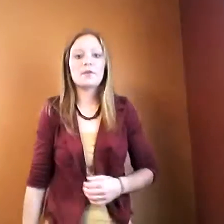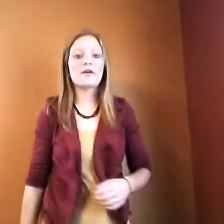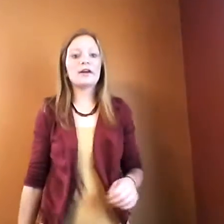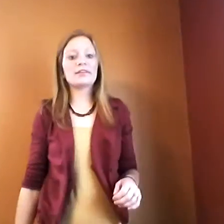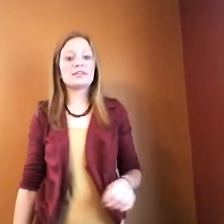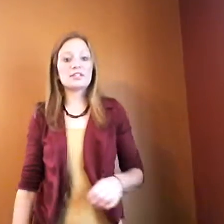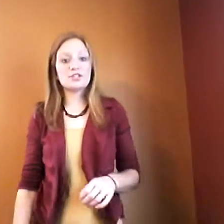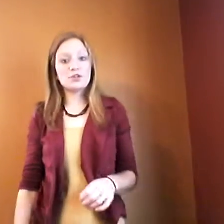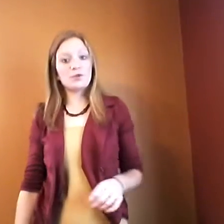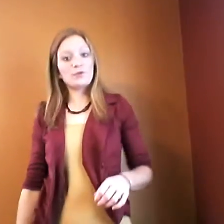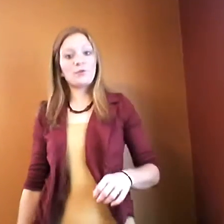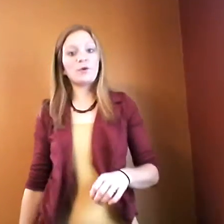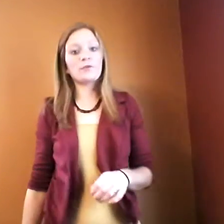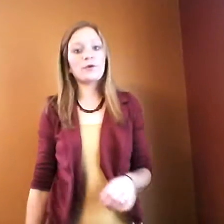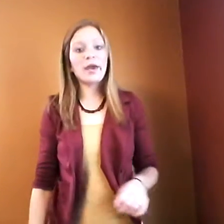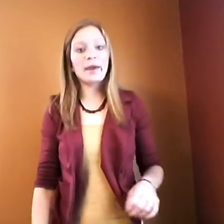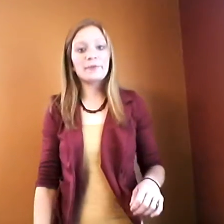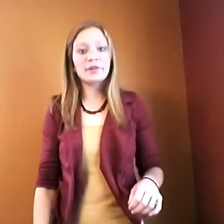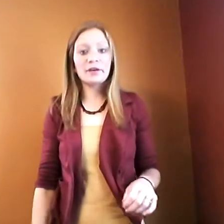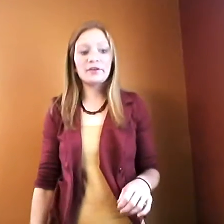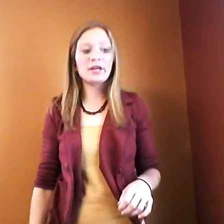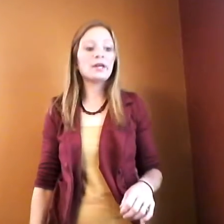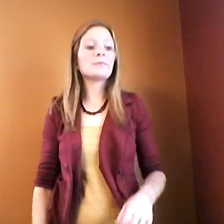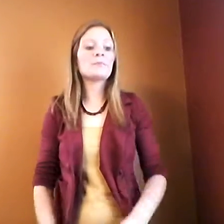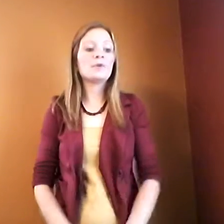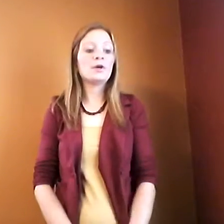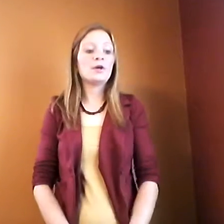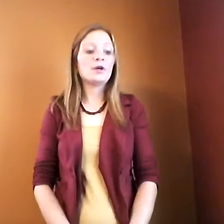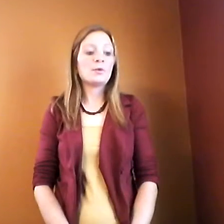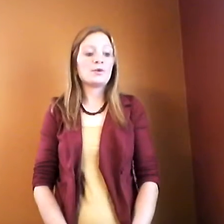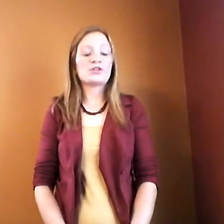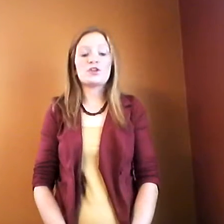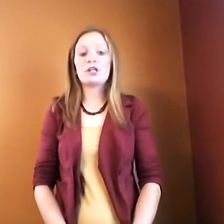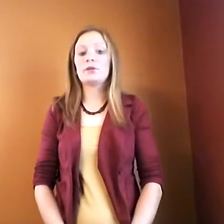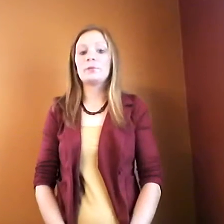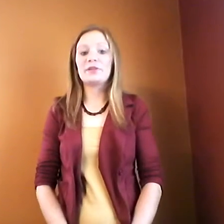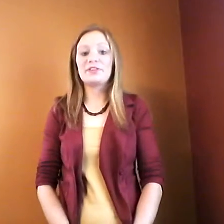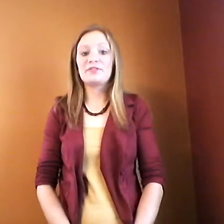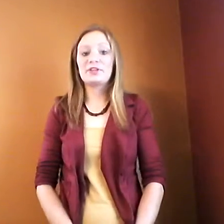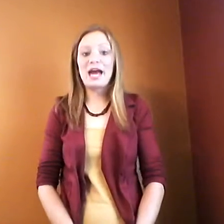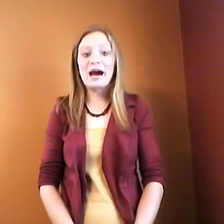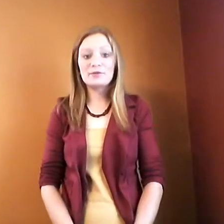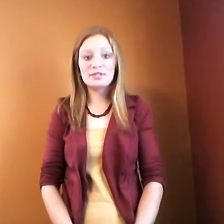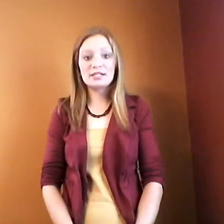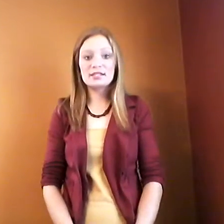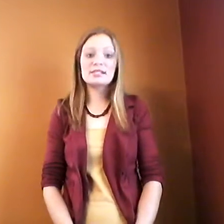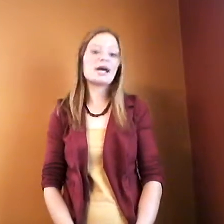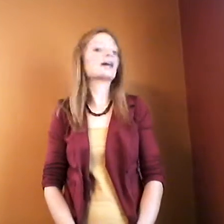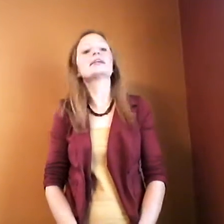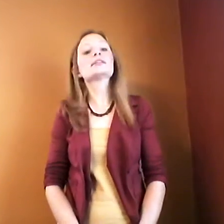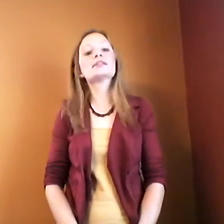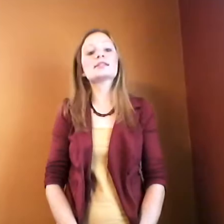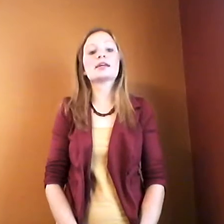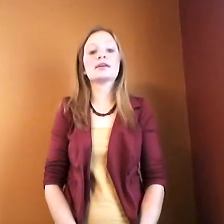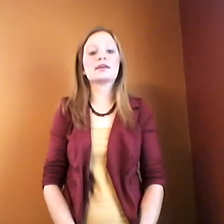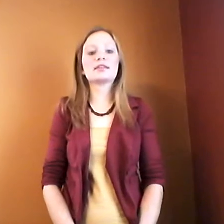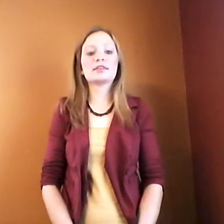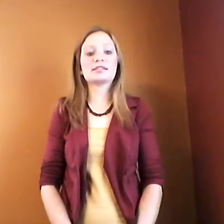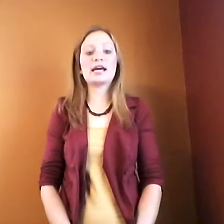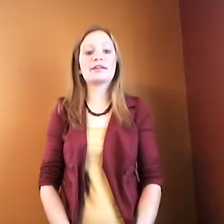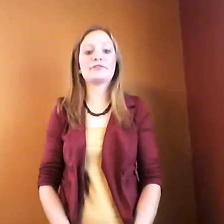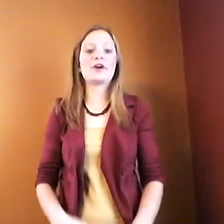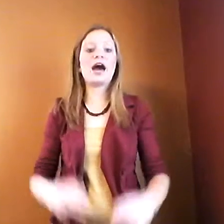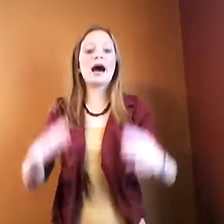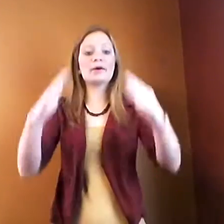Alright, this is Unit 4 vocabulary. We started with different housing signs. The sign for